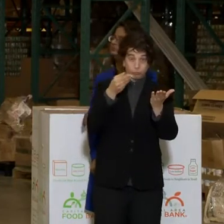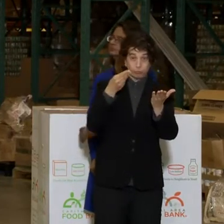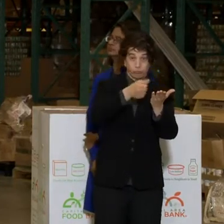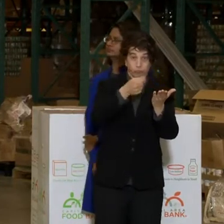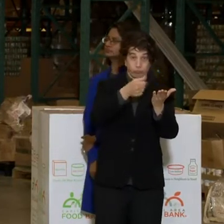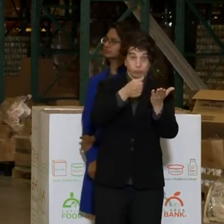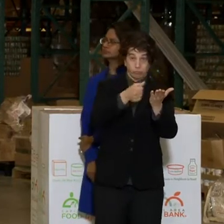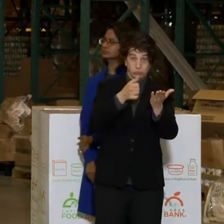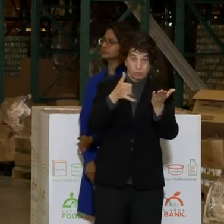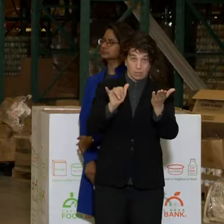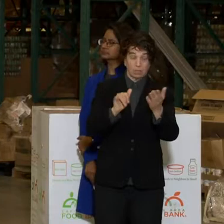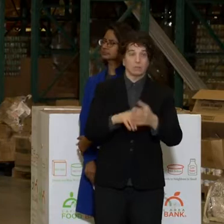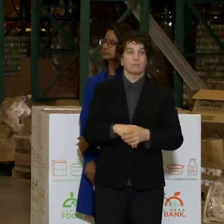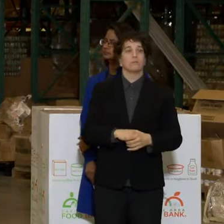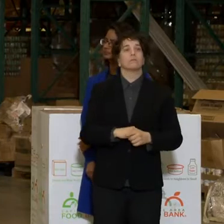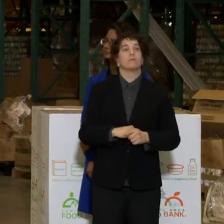that.